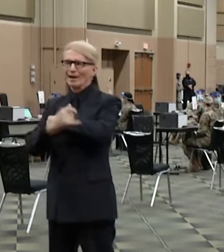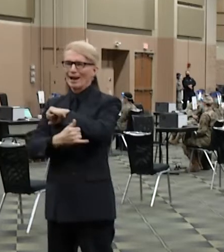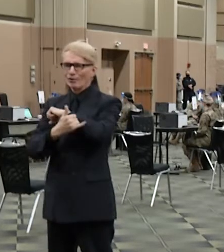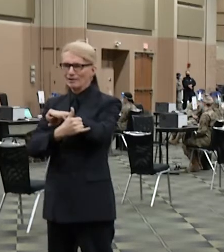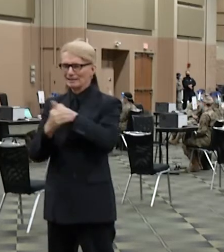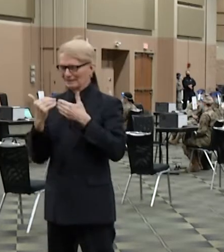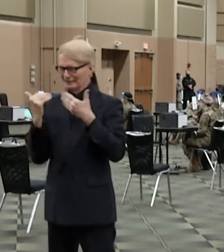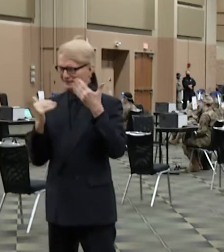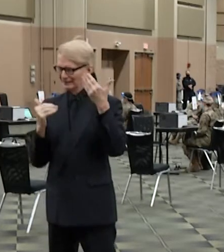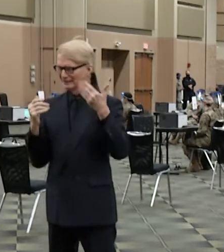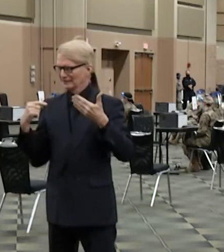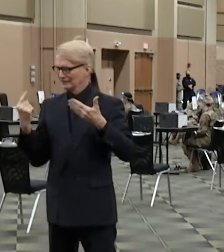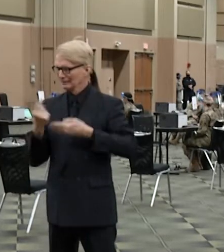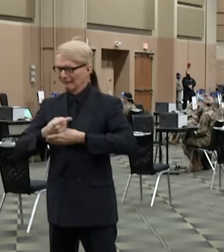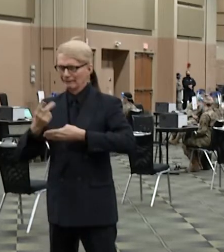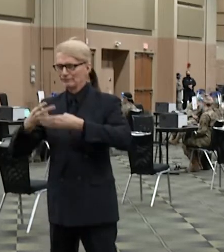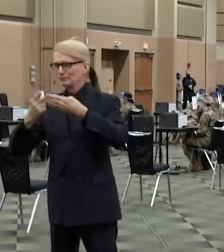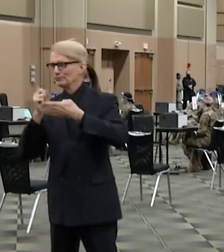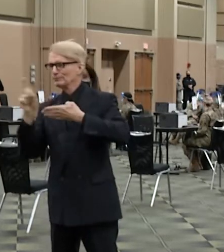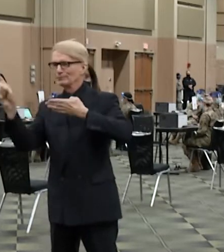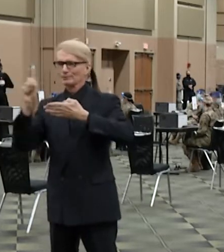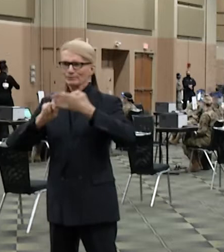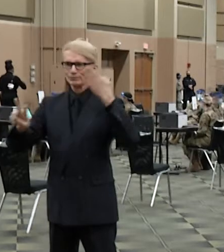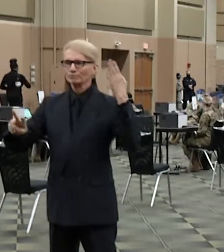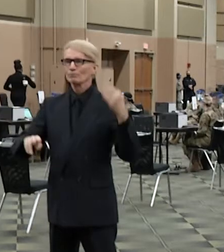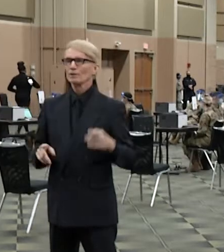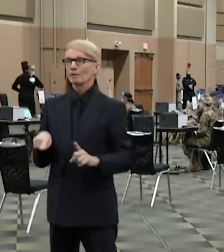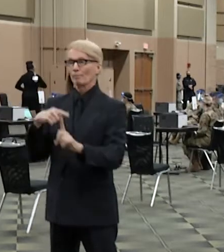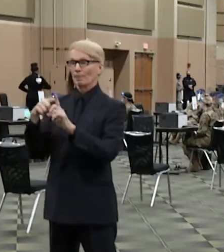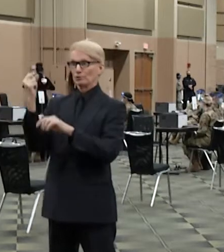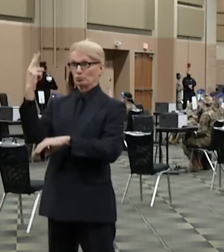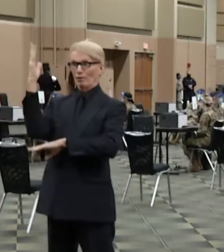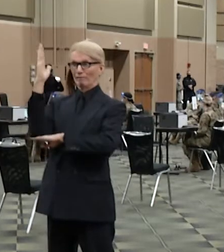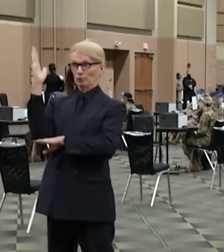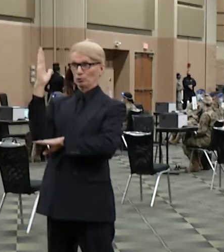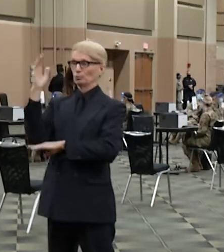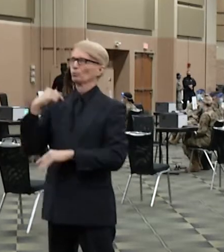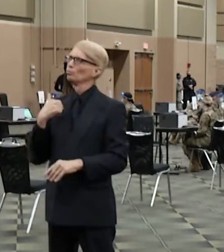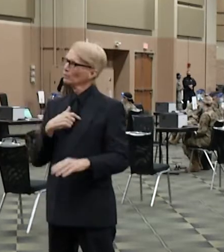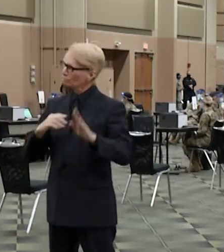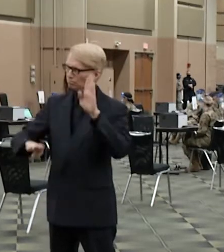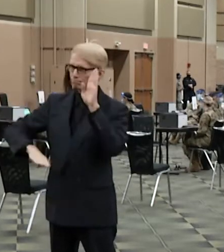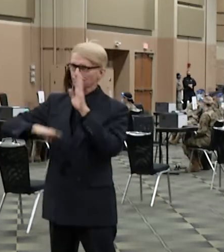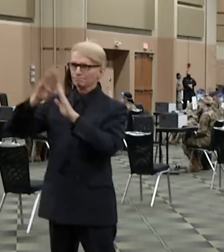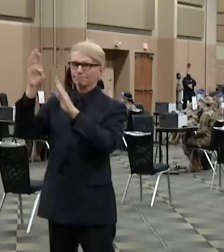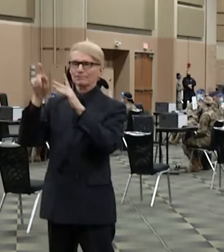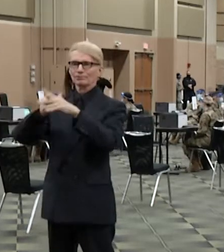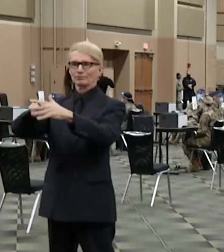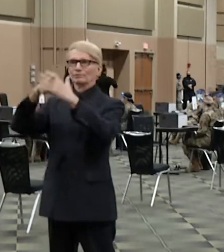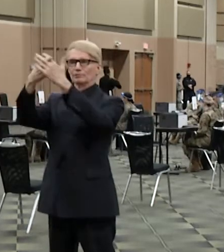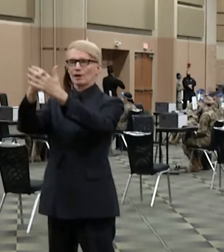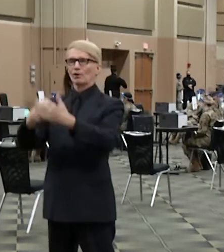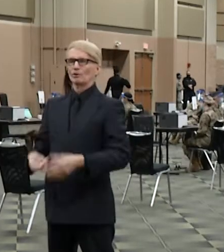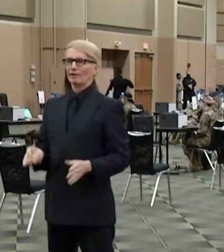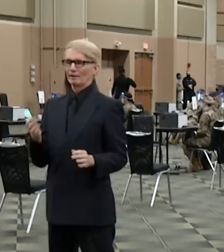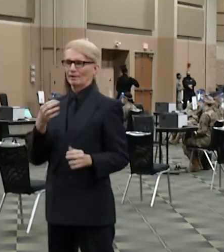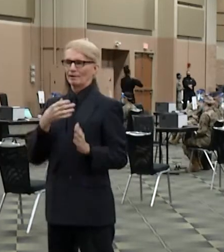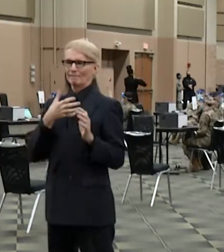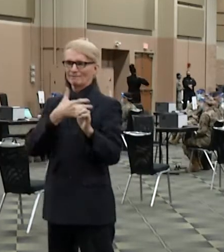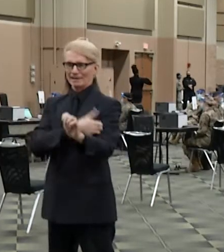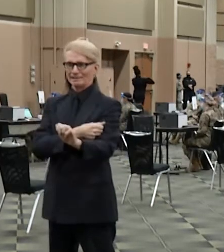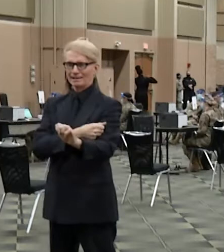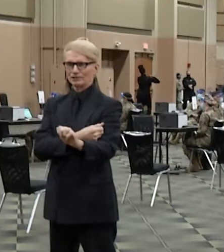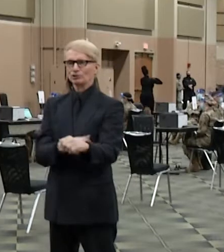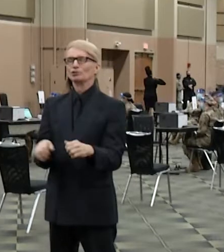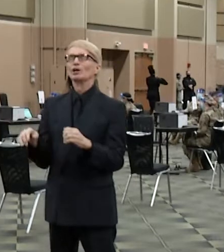and weeks. Additionally, today at noon, we will officially launch the county's vaccination sign-up